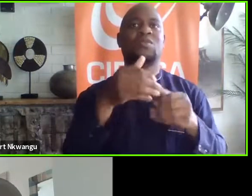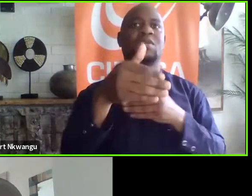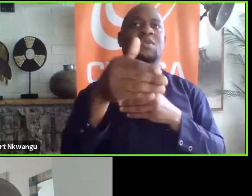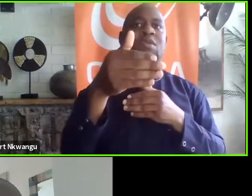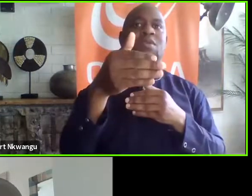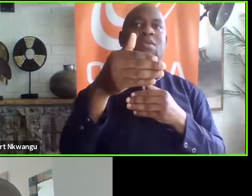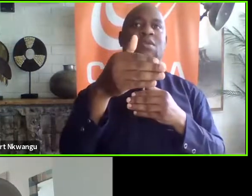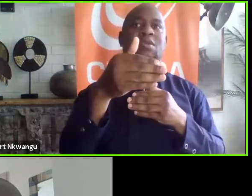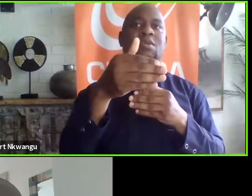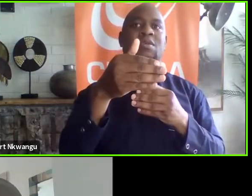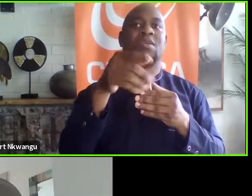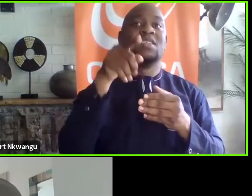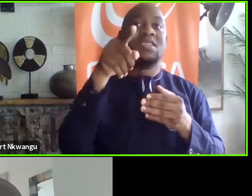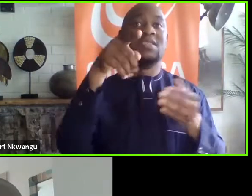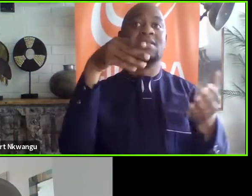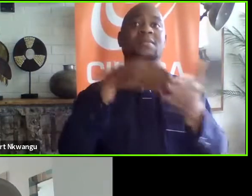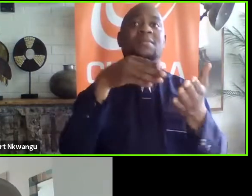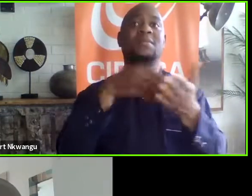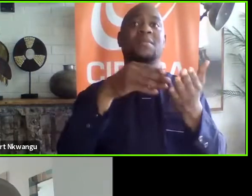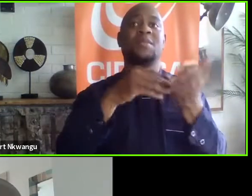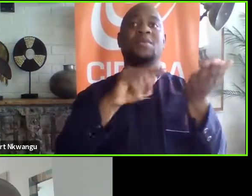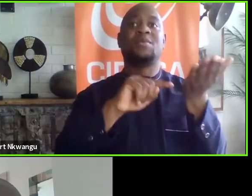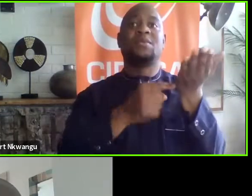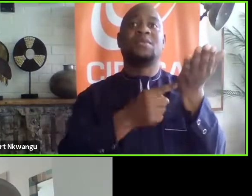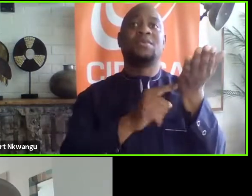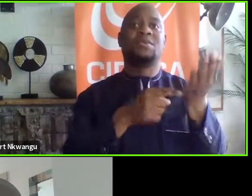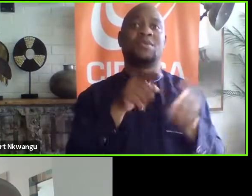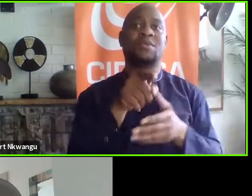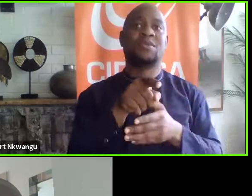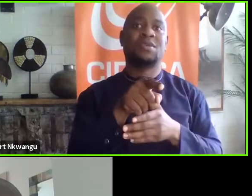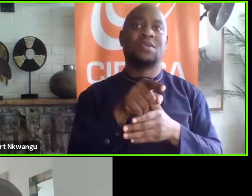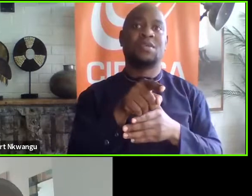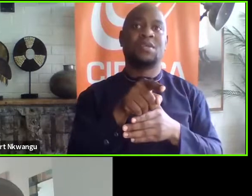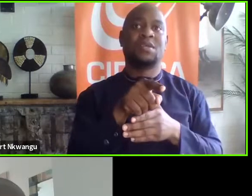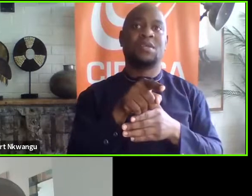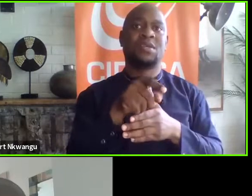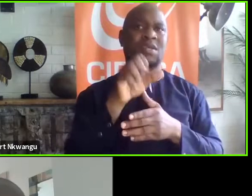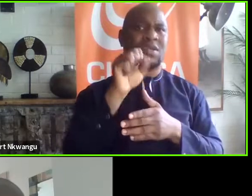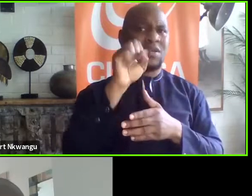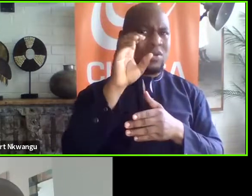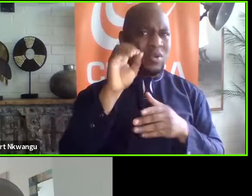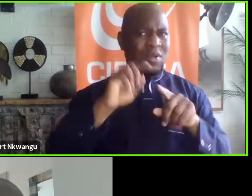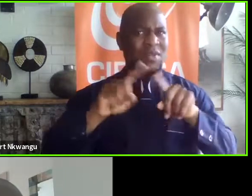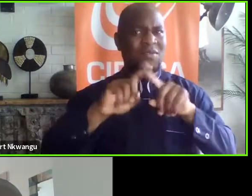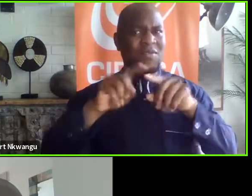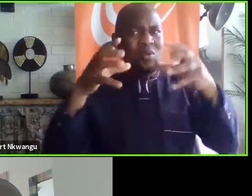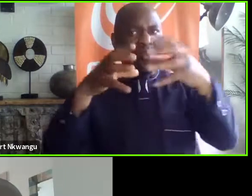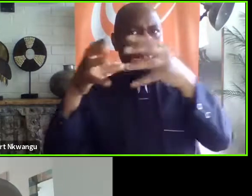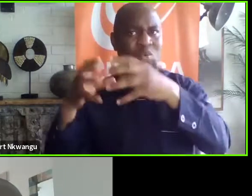times restricts us in changing these materials into accessible formats.